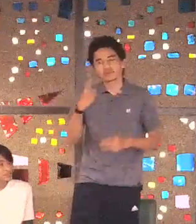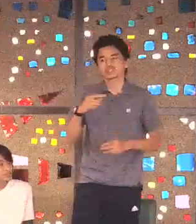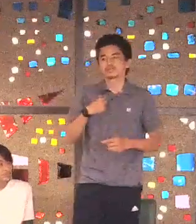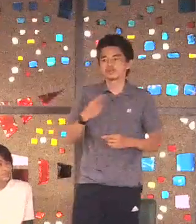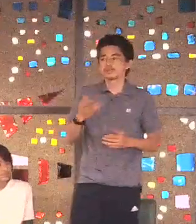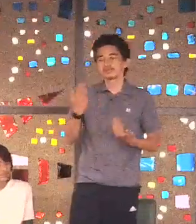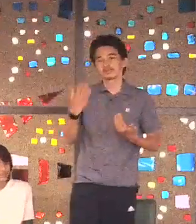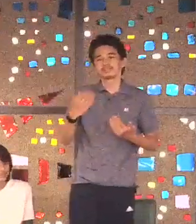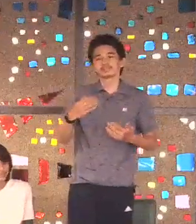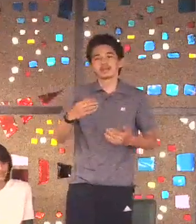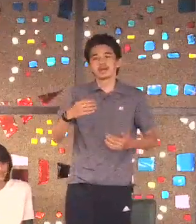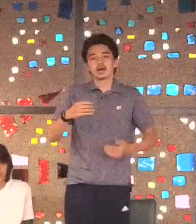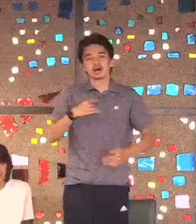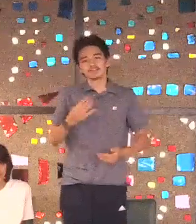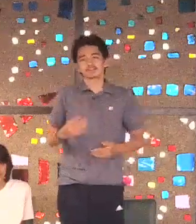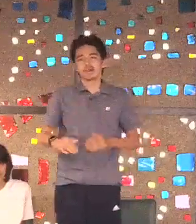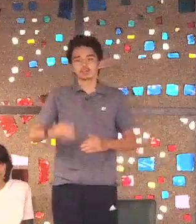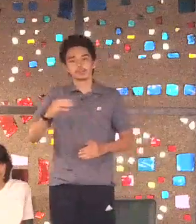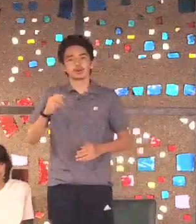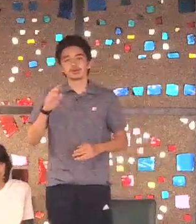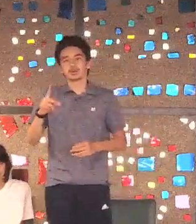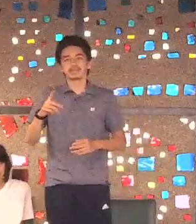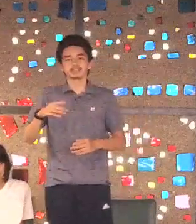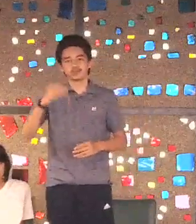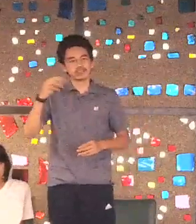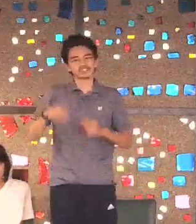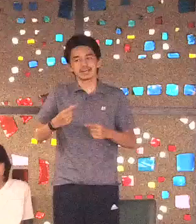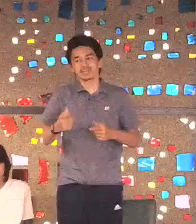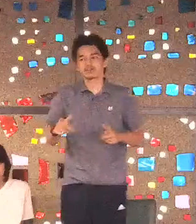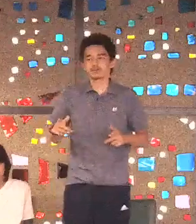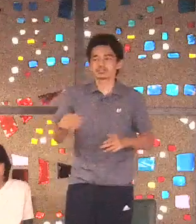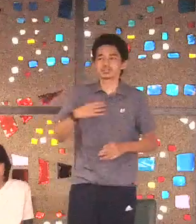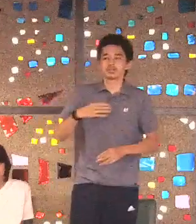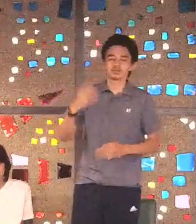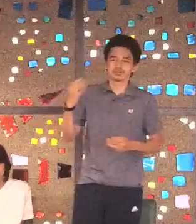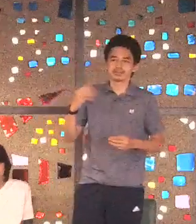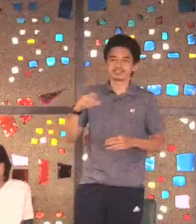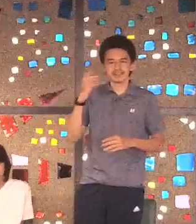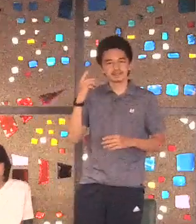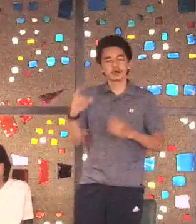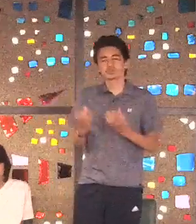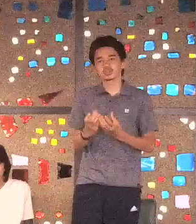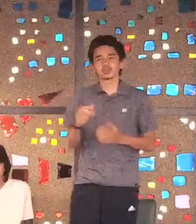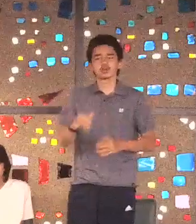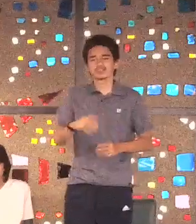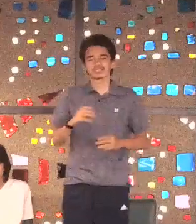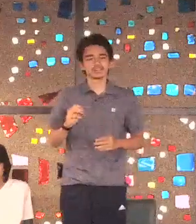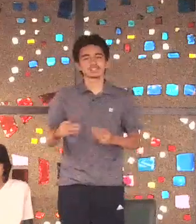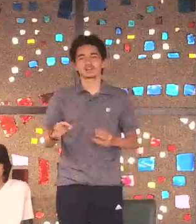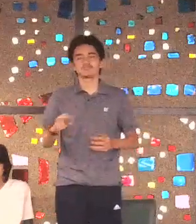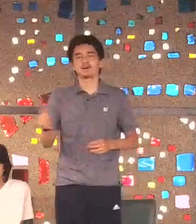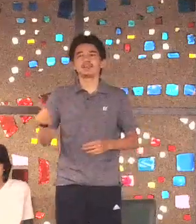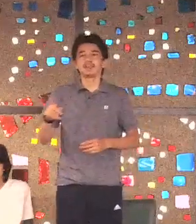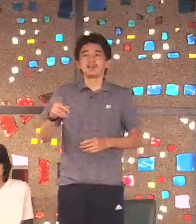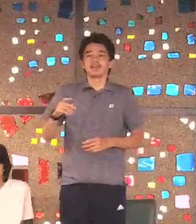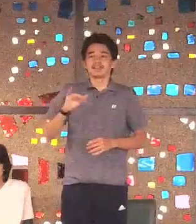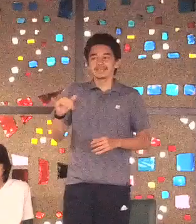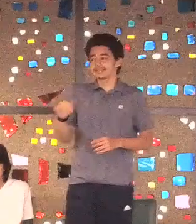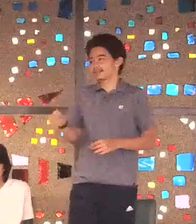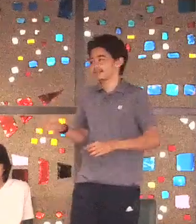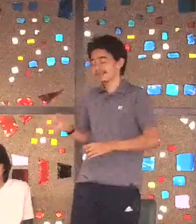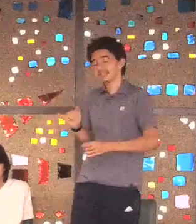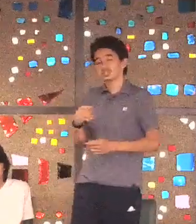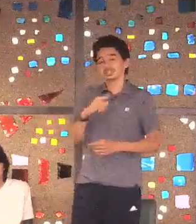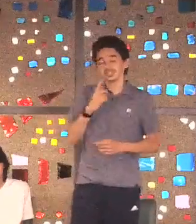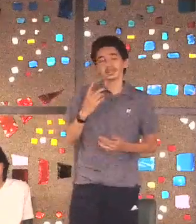That's really a tough question for me because obviously I was born and raised learning sign language, learning deaf culture and all this kind of stuff. But